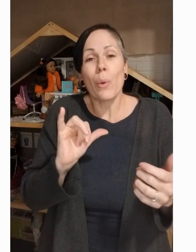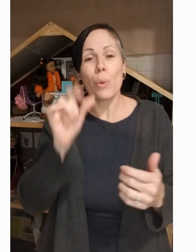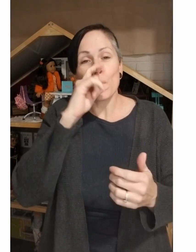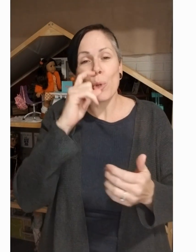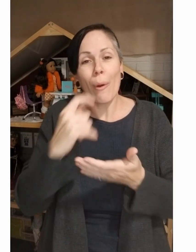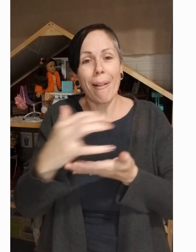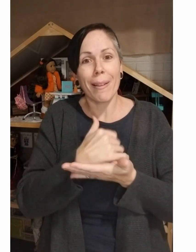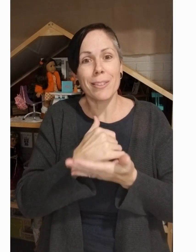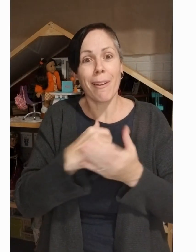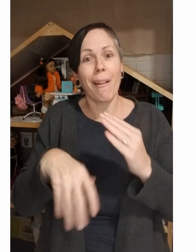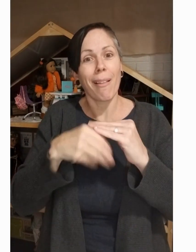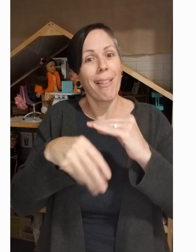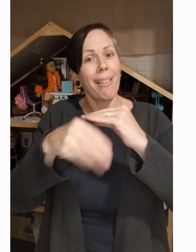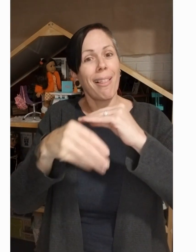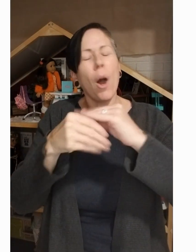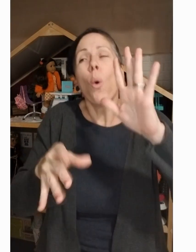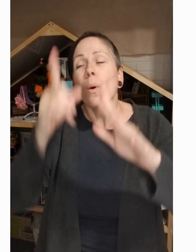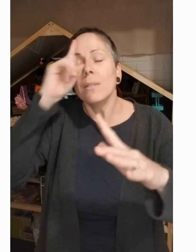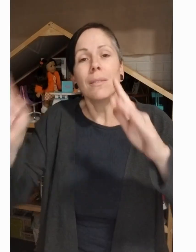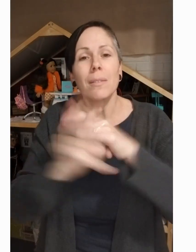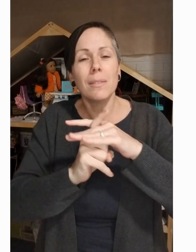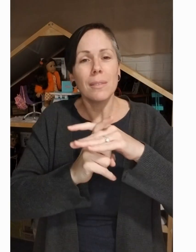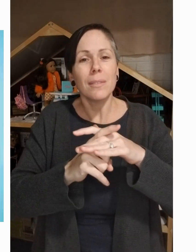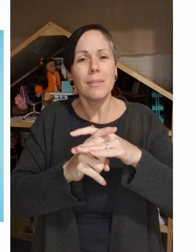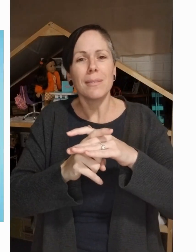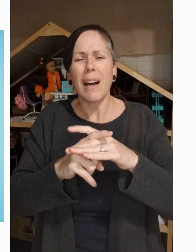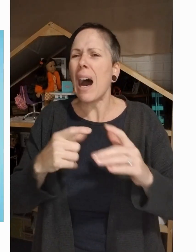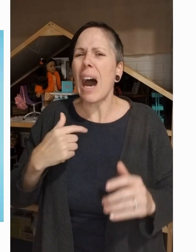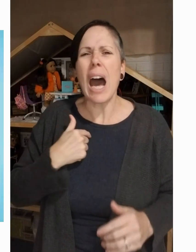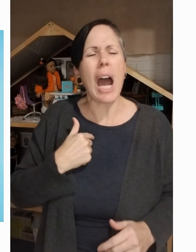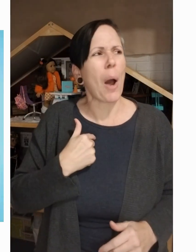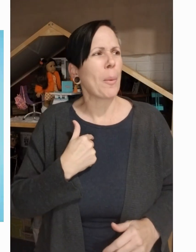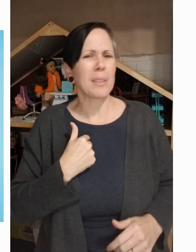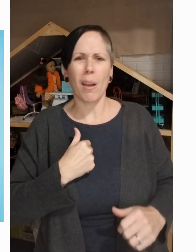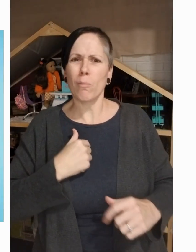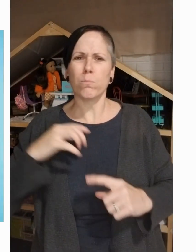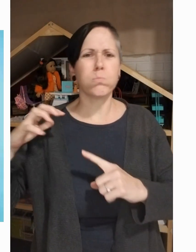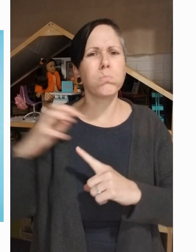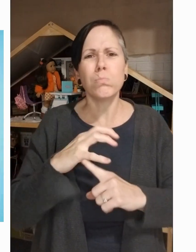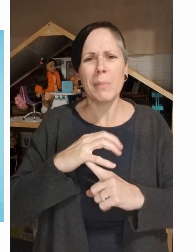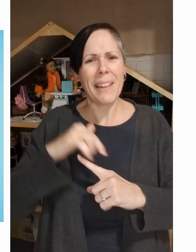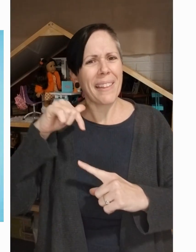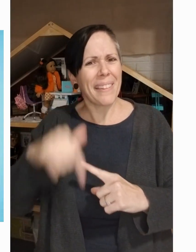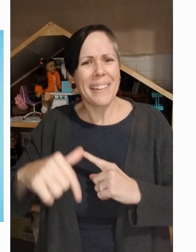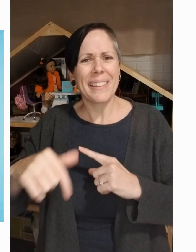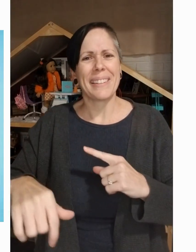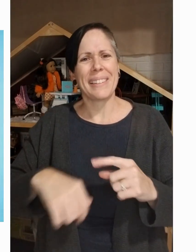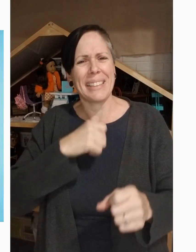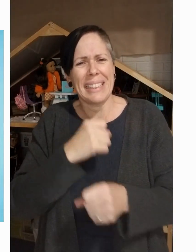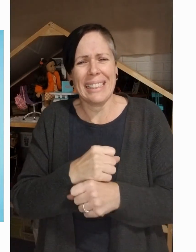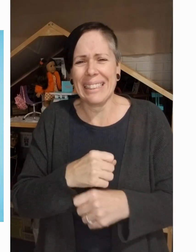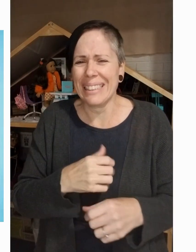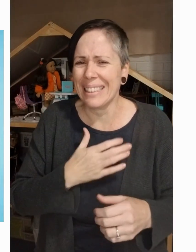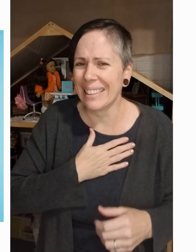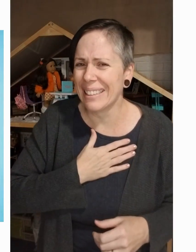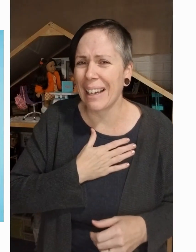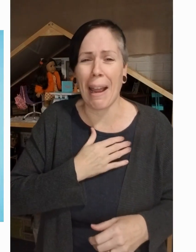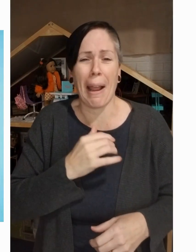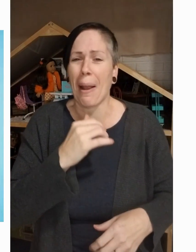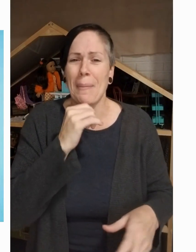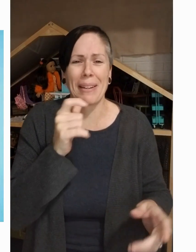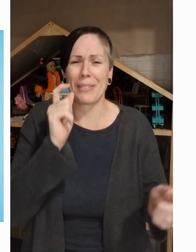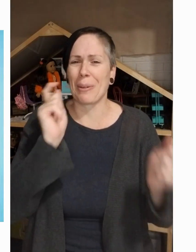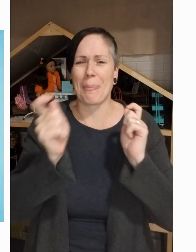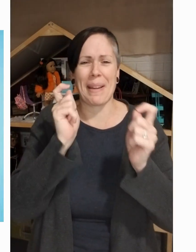to the doll. Oh no, there's one more. Oh my gosh. I kicked ass at this year, friends. Number 15. I'm not